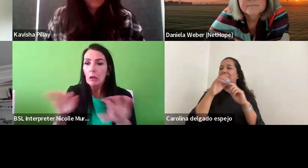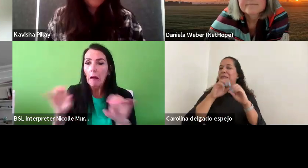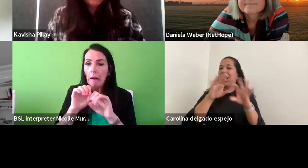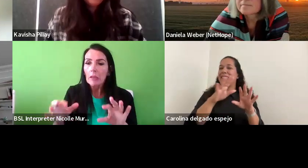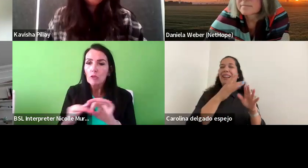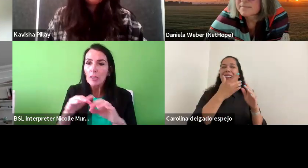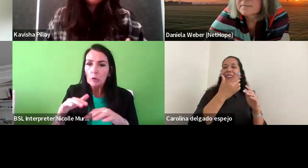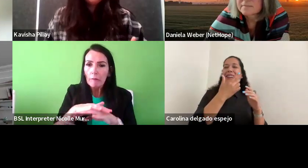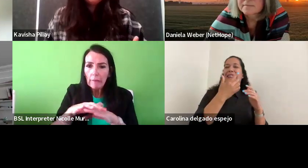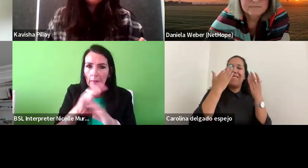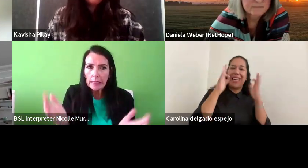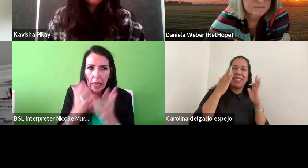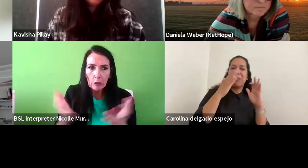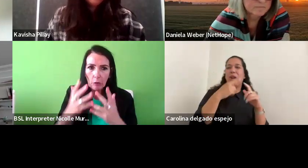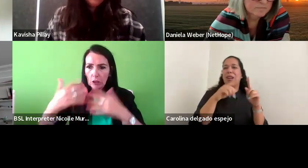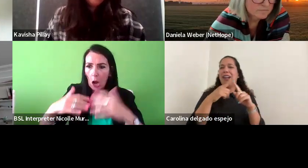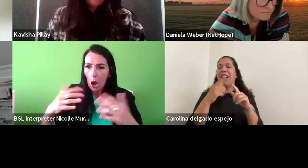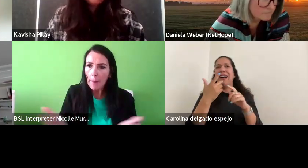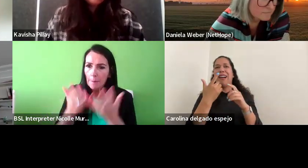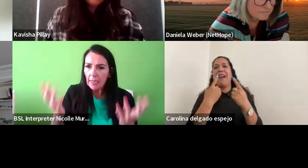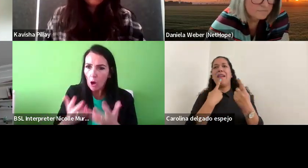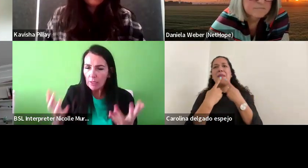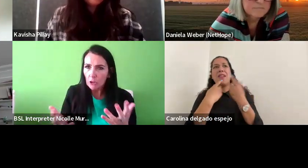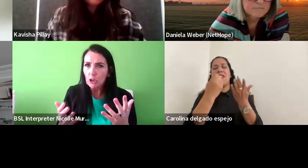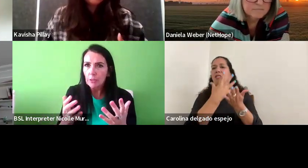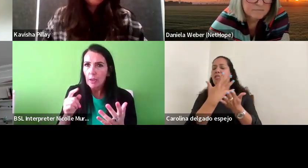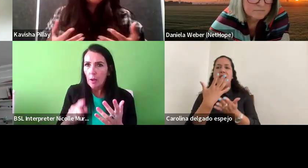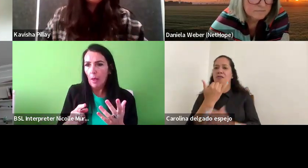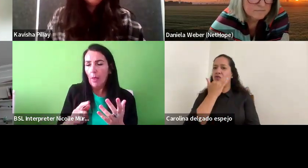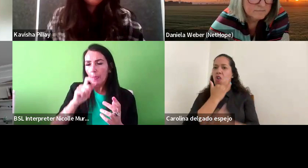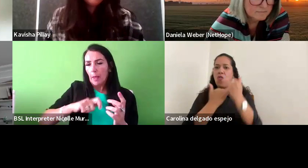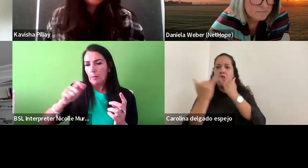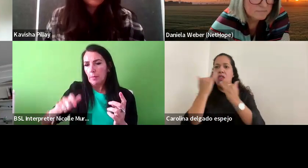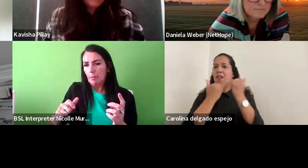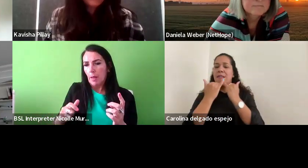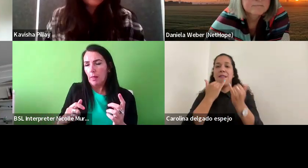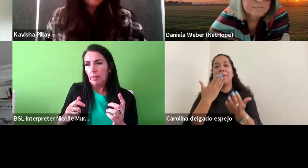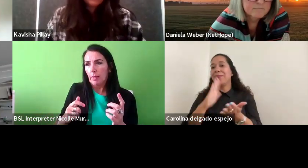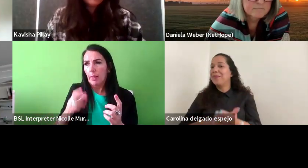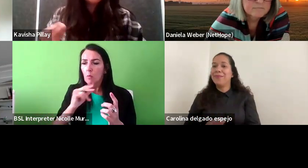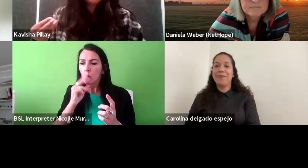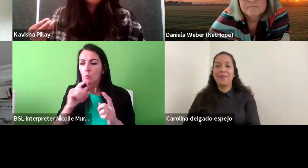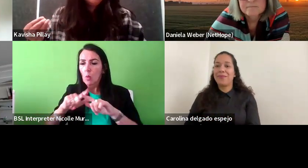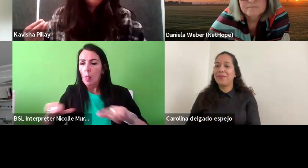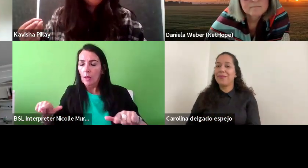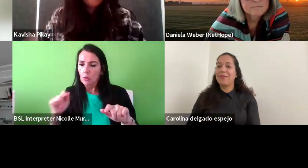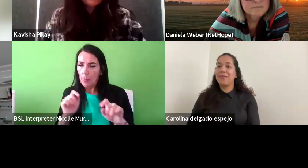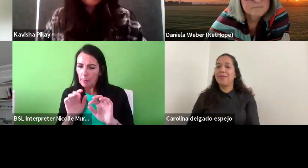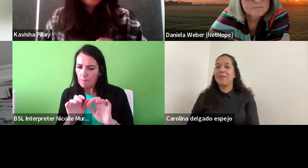and harm. But because there were no content moderators who spoke local languages and were able